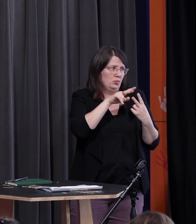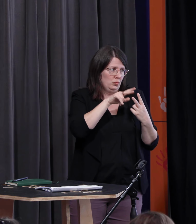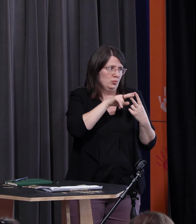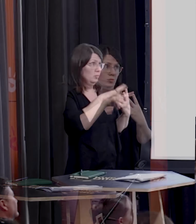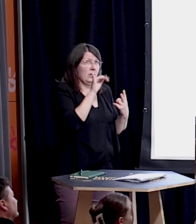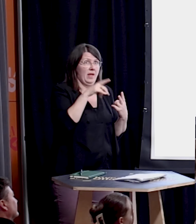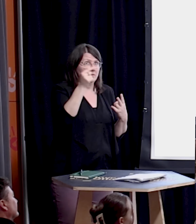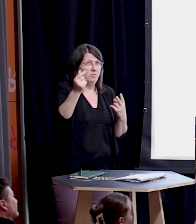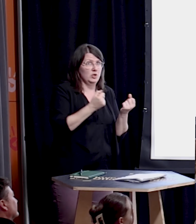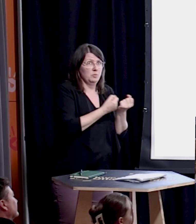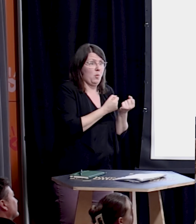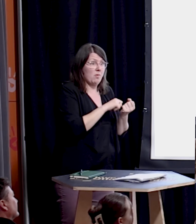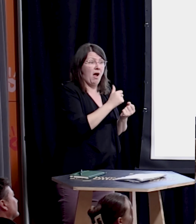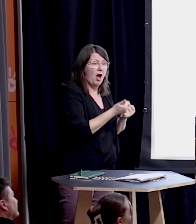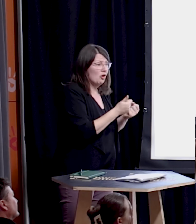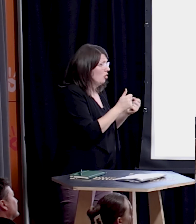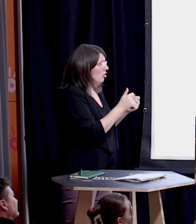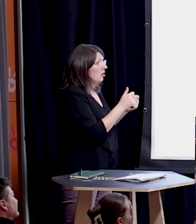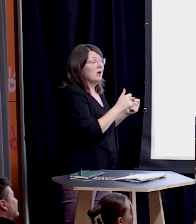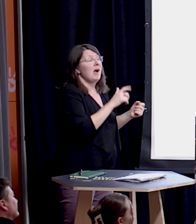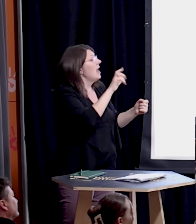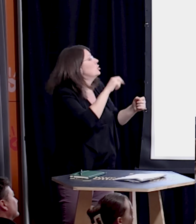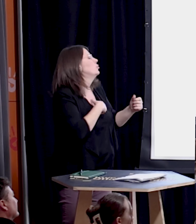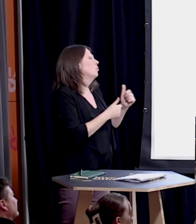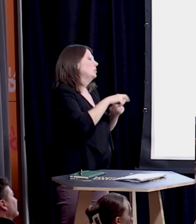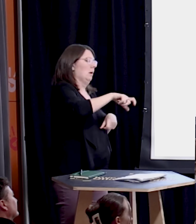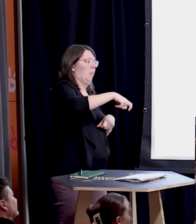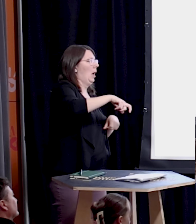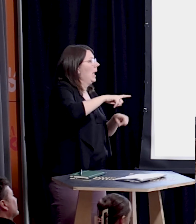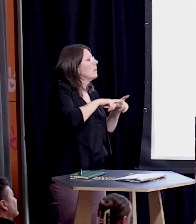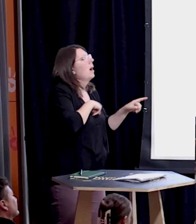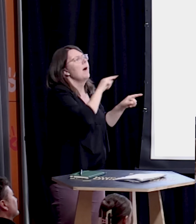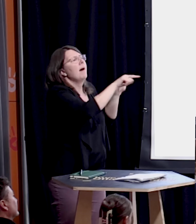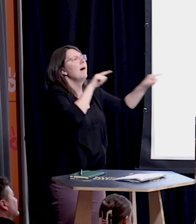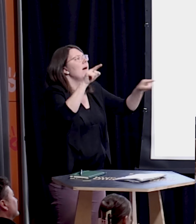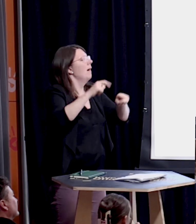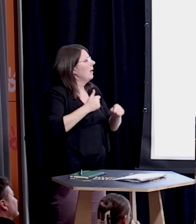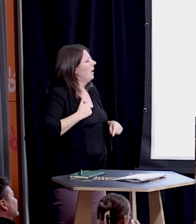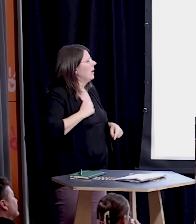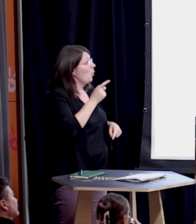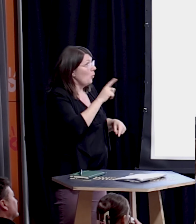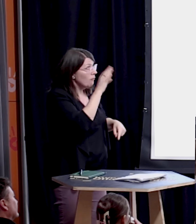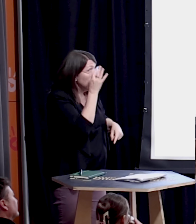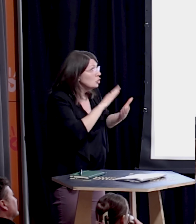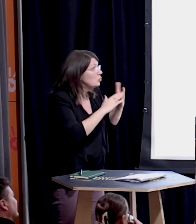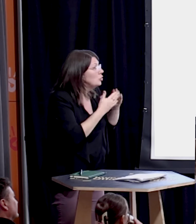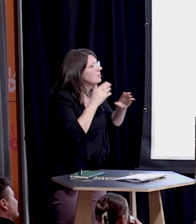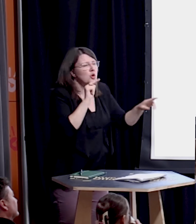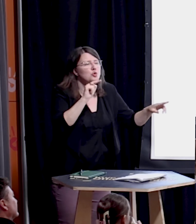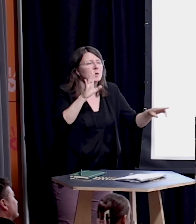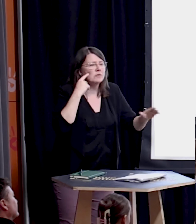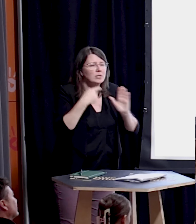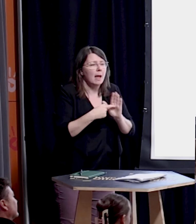Language. And LSQ, Langue des signes québécois, is mostly in Quebec, but also can be found in other francophone regions of Canada, like New Brunswick, for example.